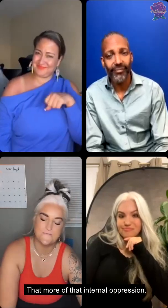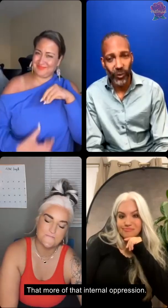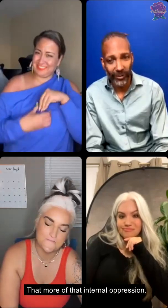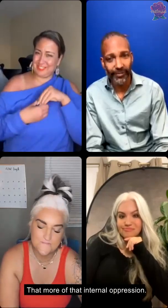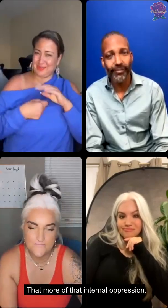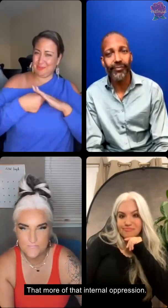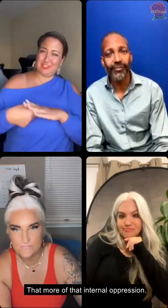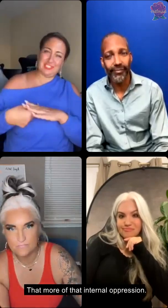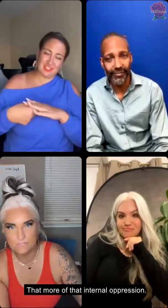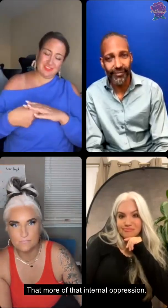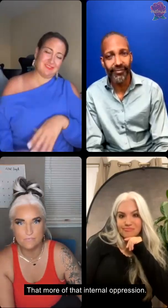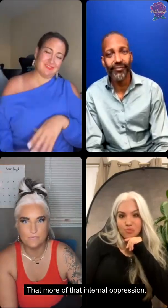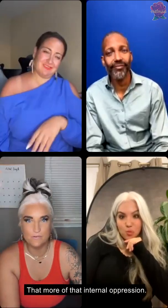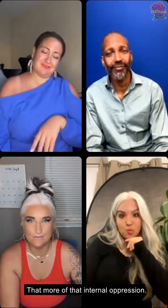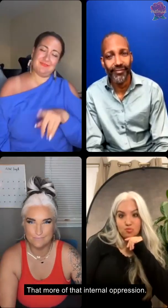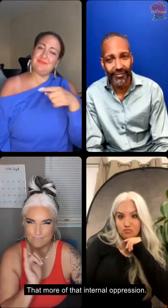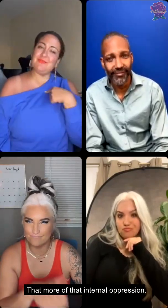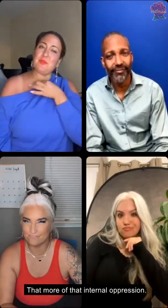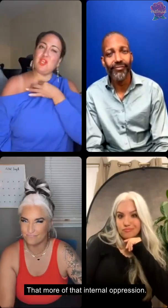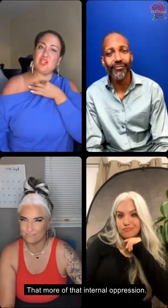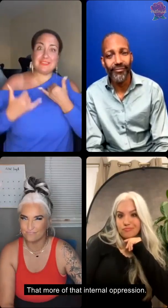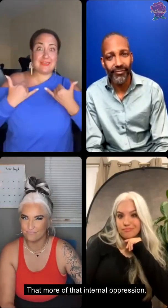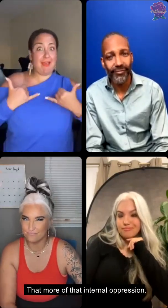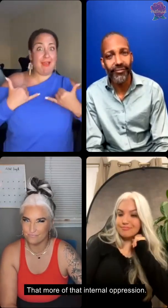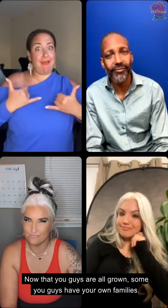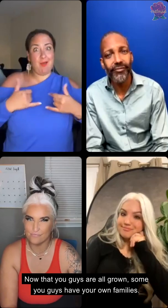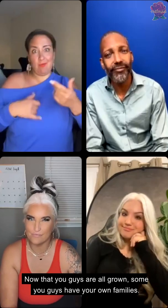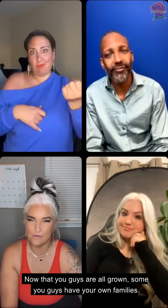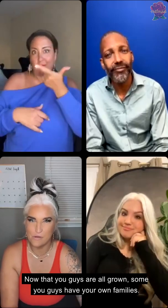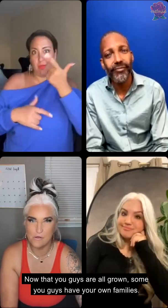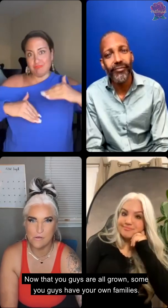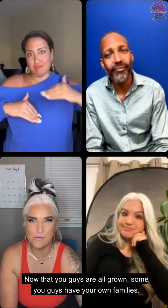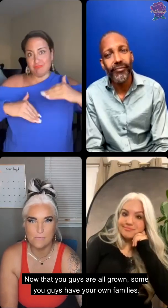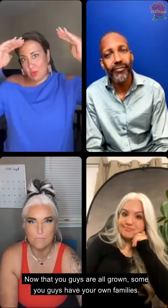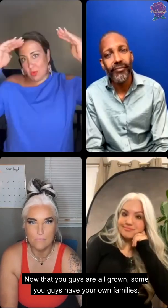people. Yeah, that internal oppression.